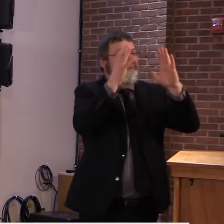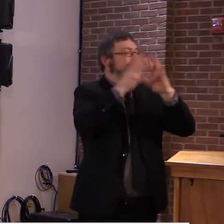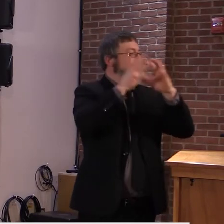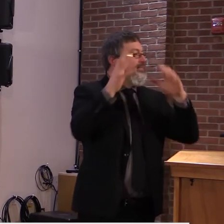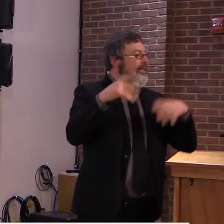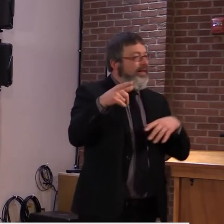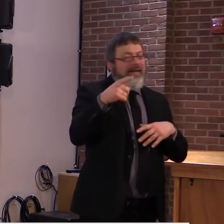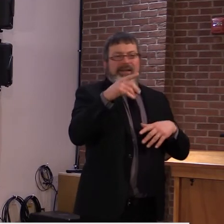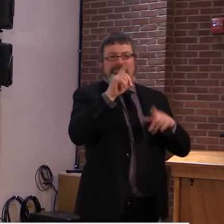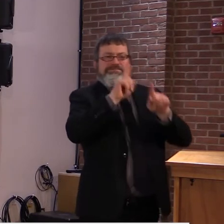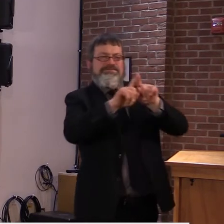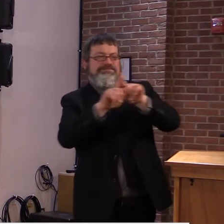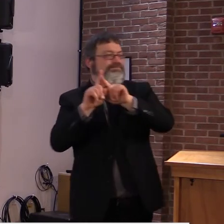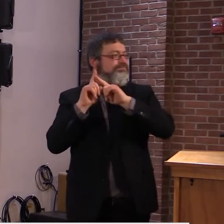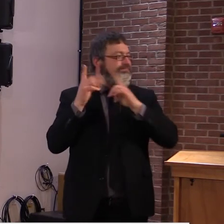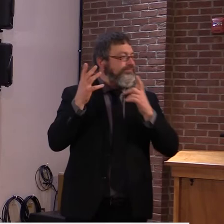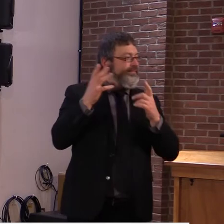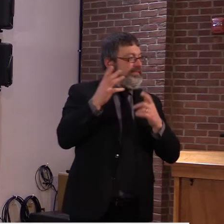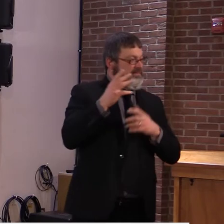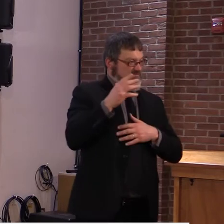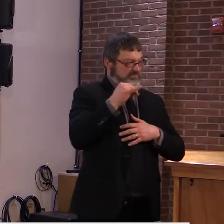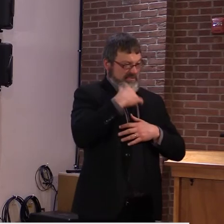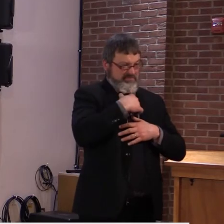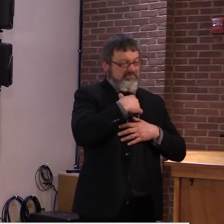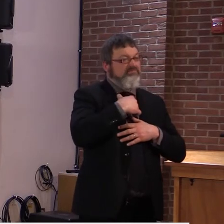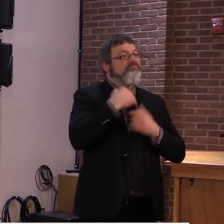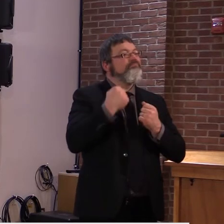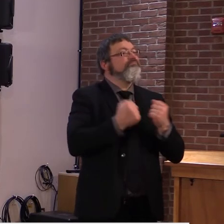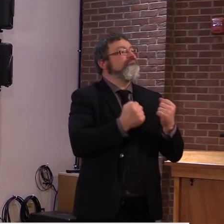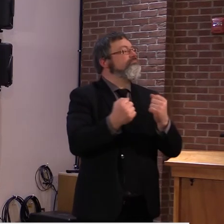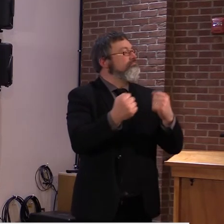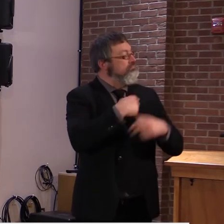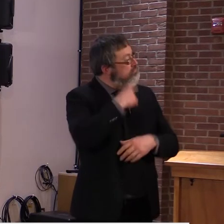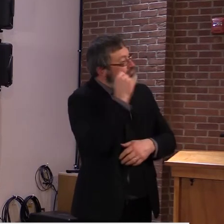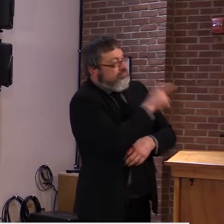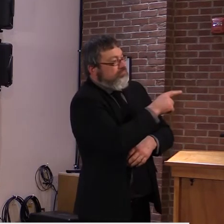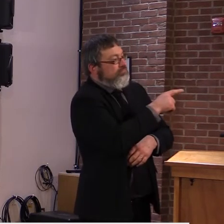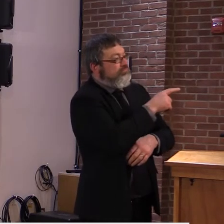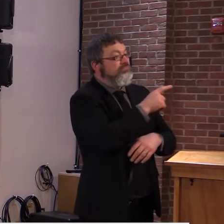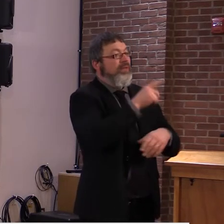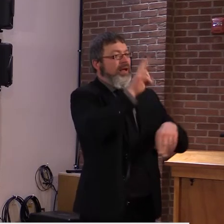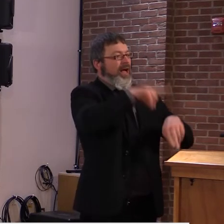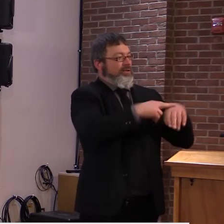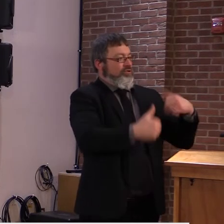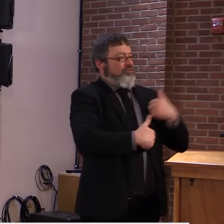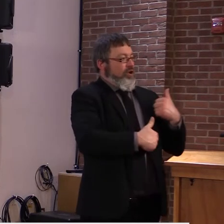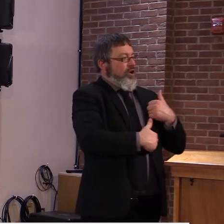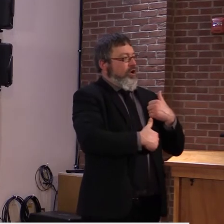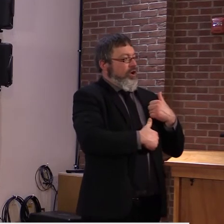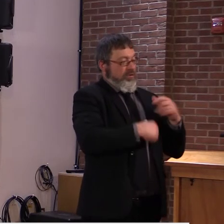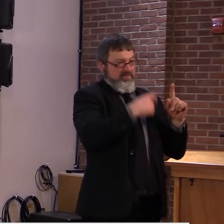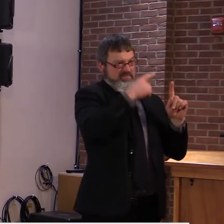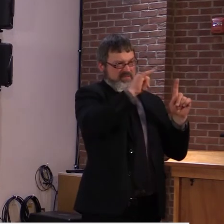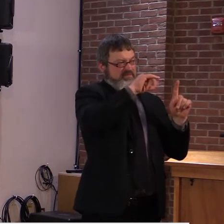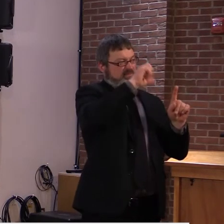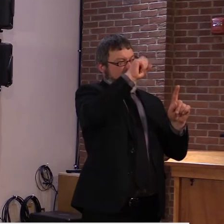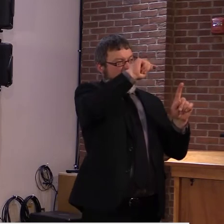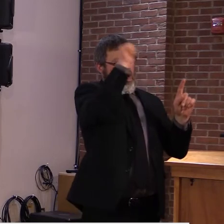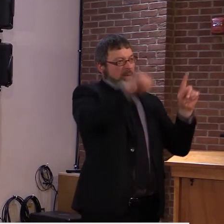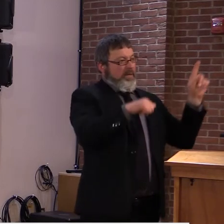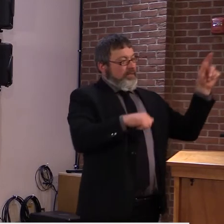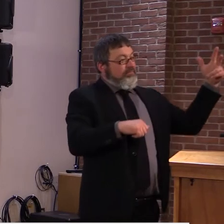saw the other day, the National Guard coming from St. Albans down here into Washington